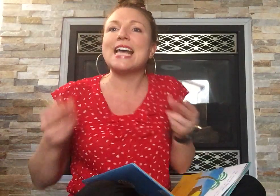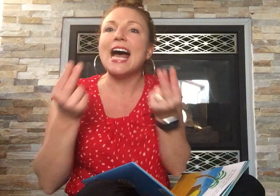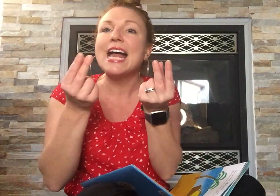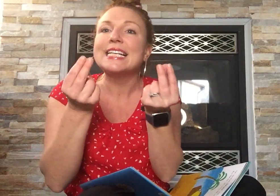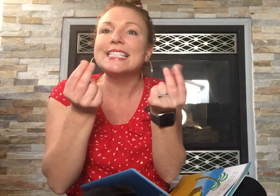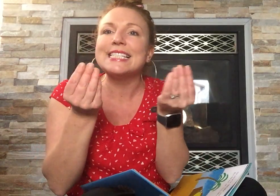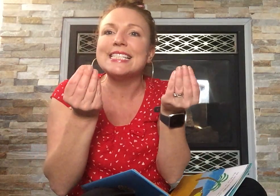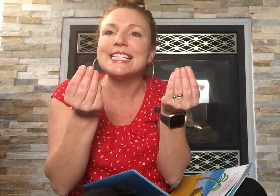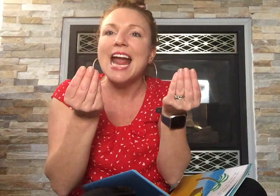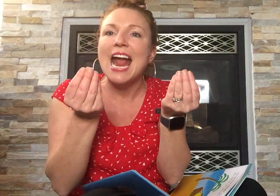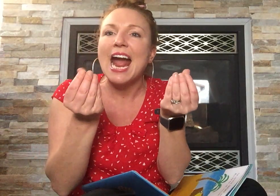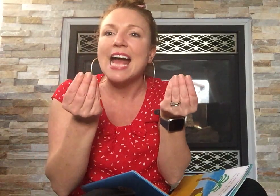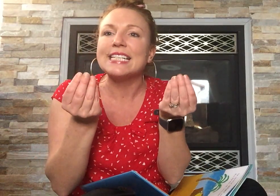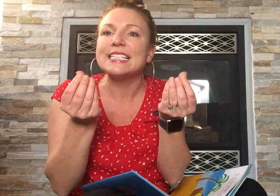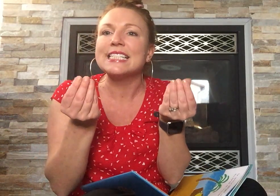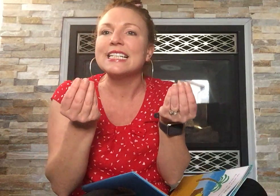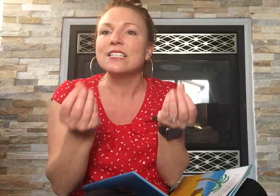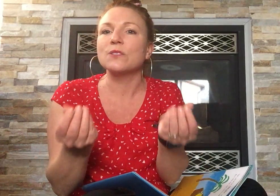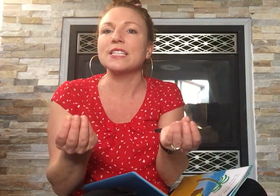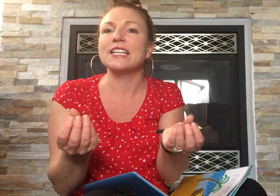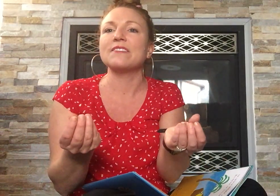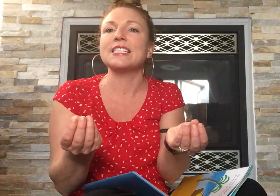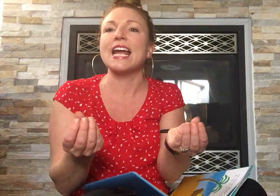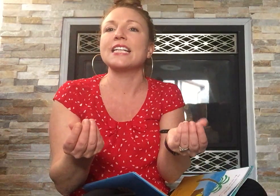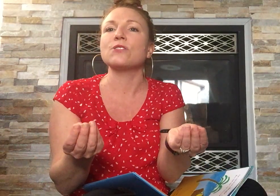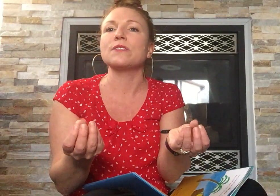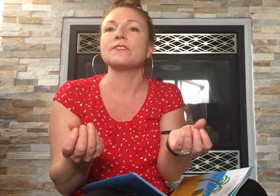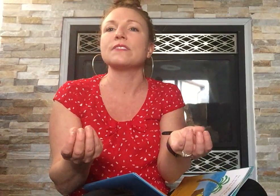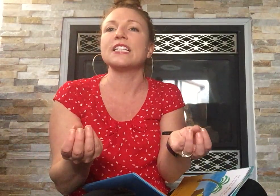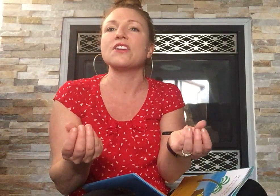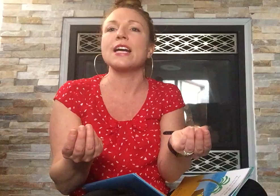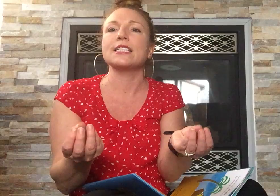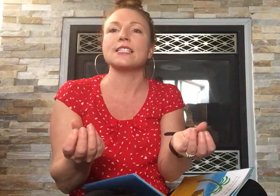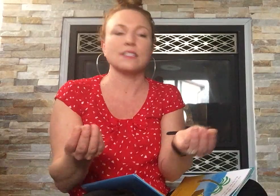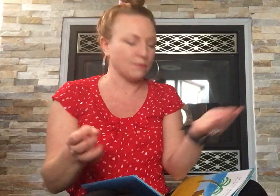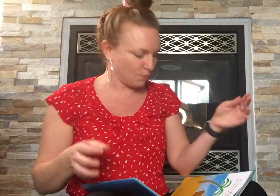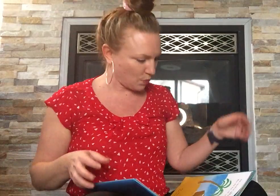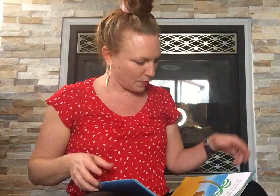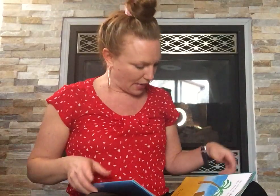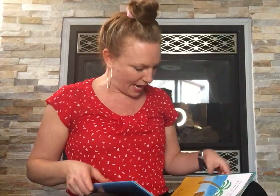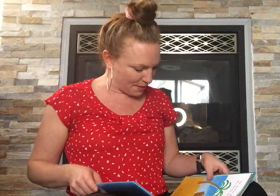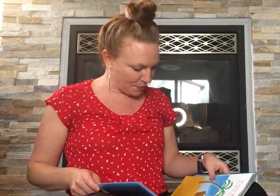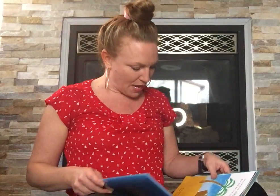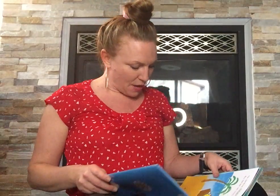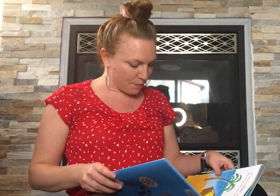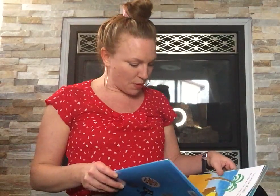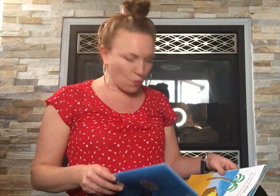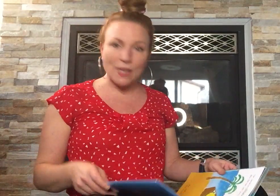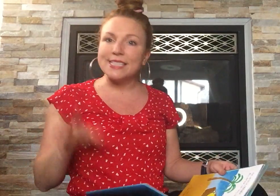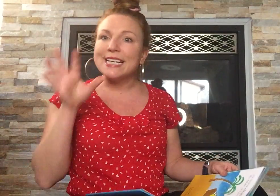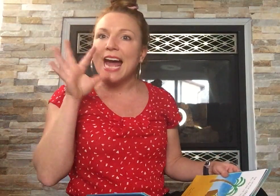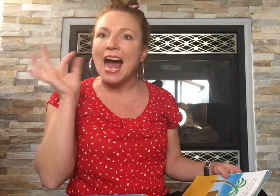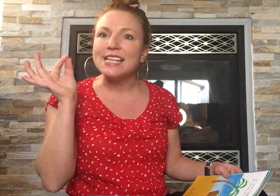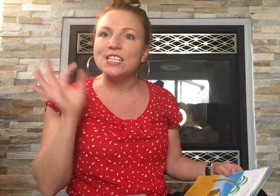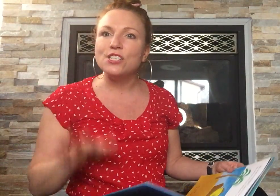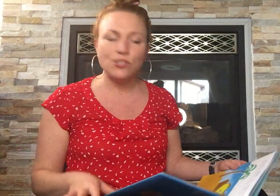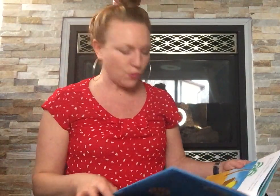the sand. So it's like you have sand sort of in your hands there. Okay? But what's a cat to do with